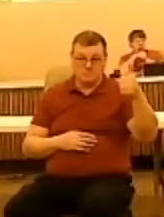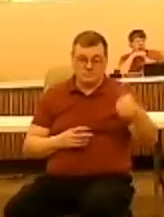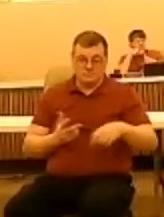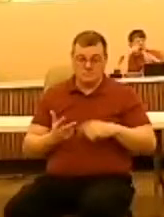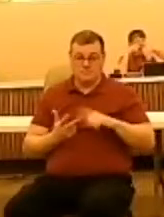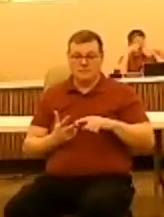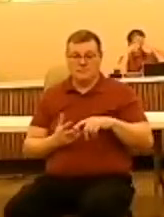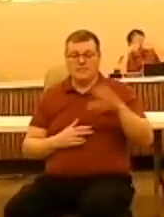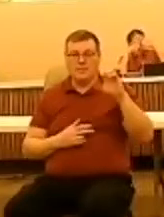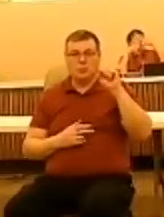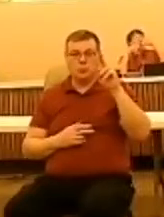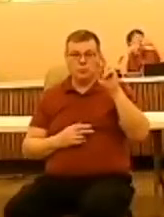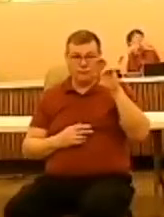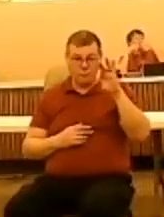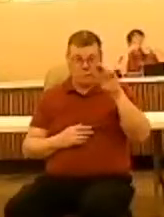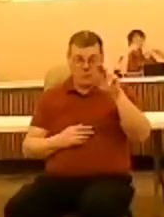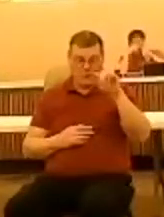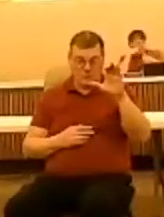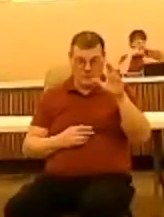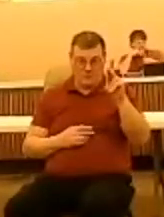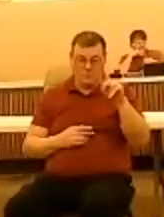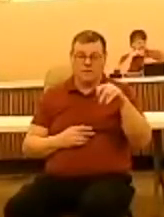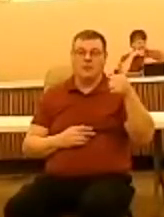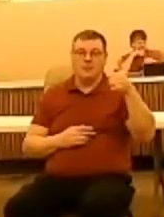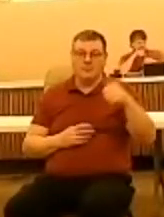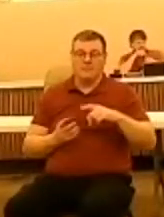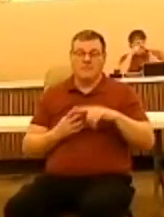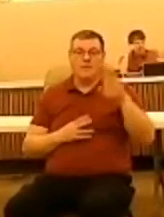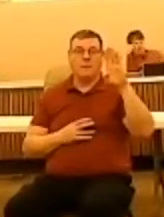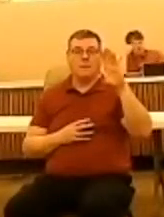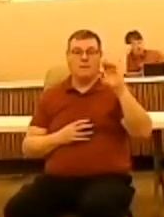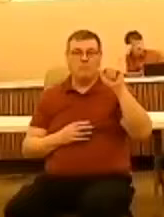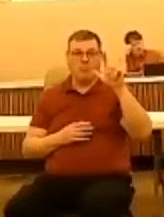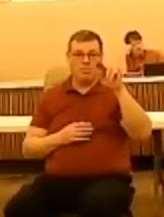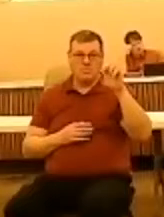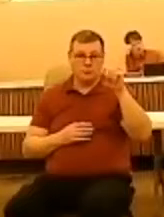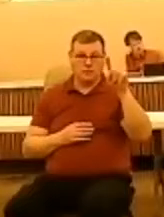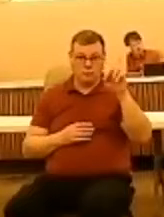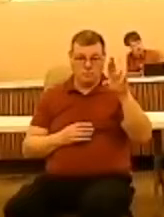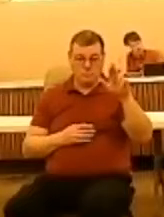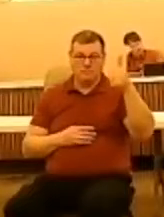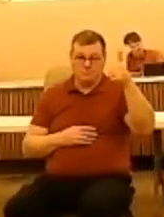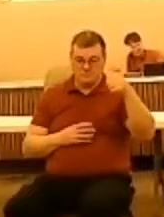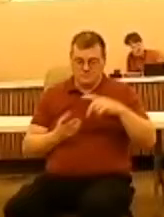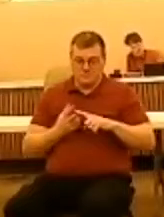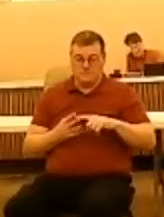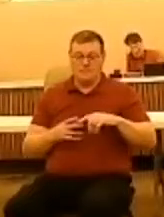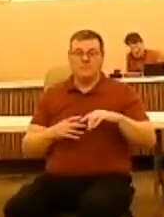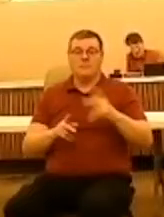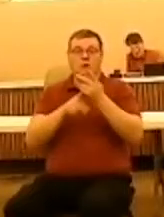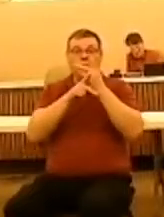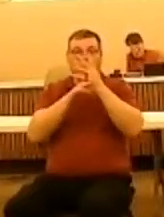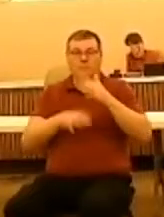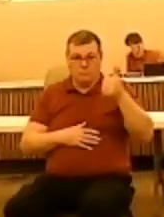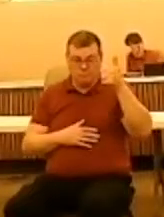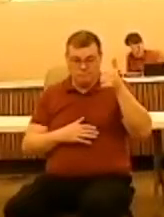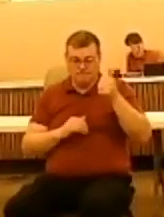Councilmember Safranek, Aye. Councilmember Bolsner, Aye. Supervisor Schultz. Aye.